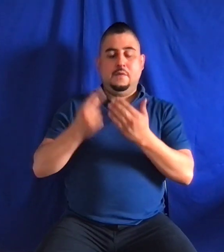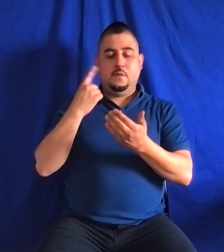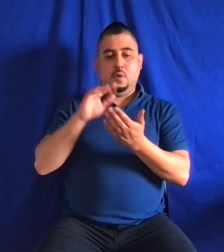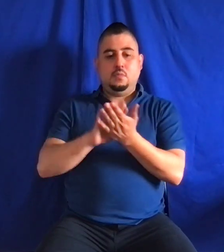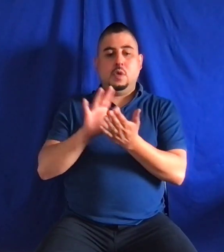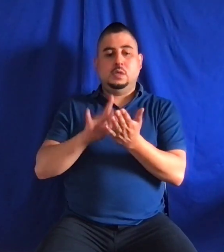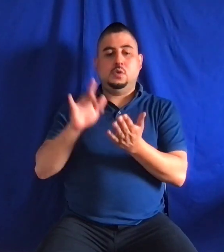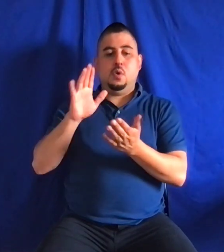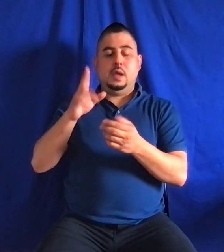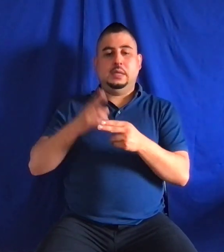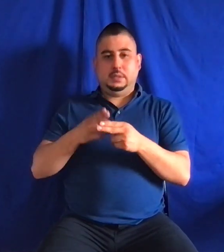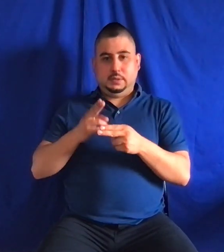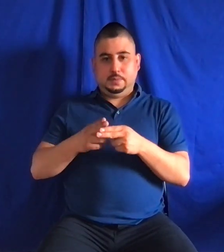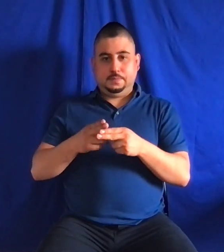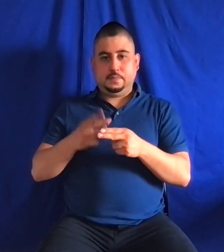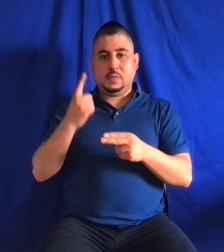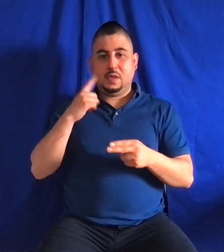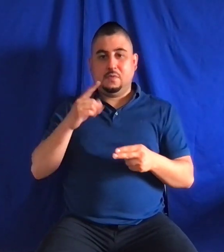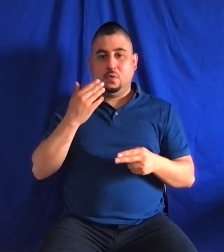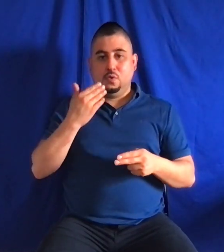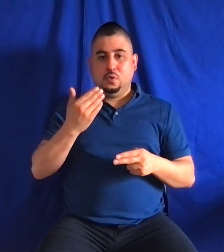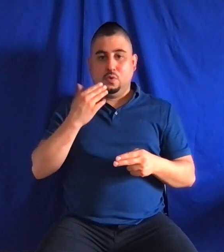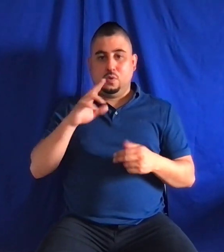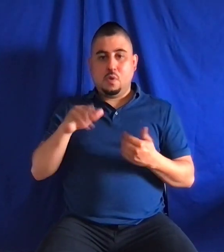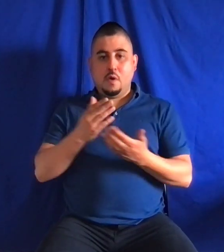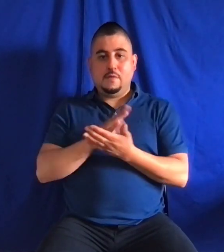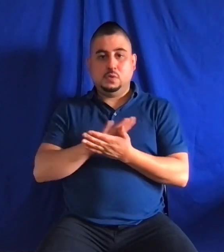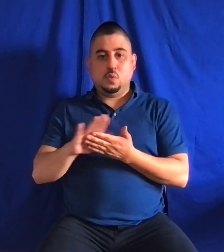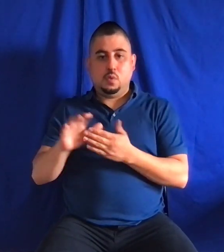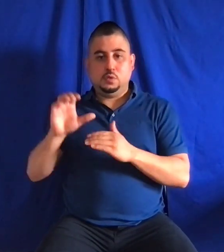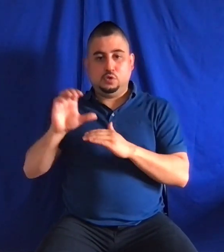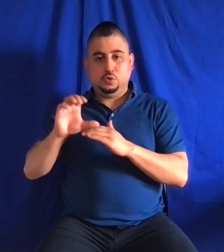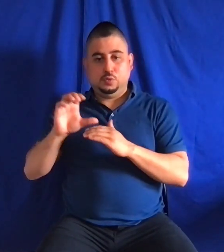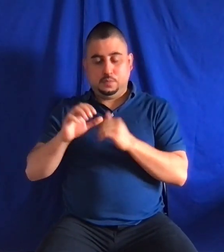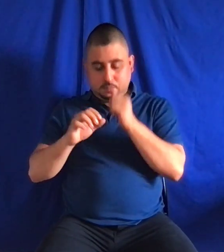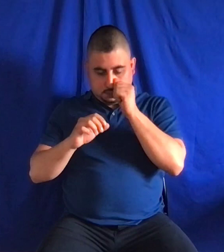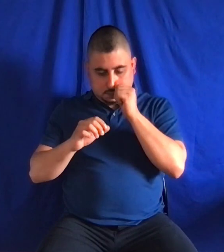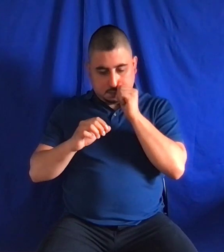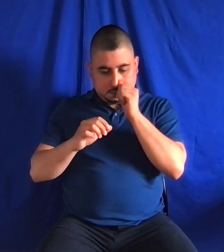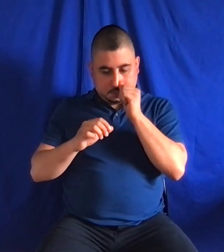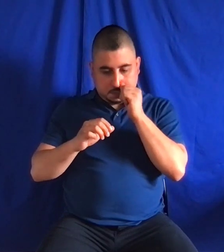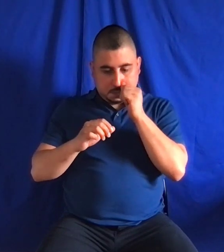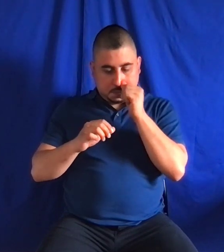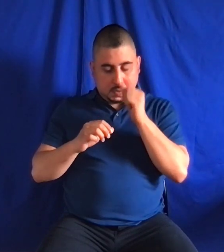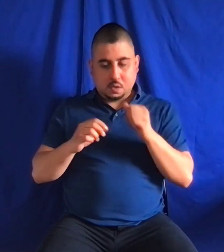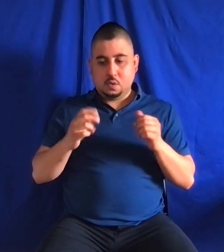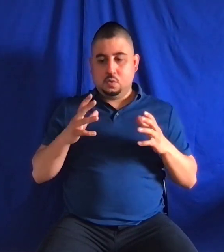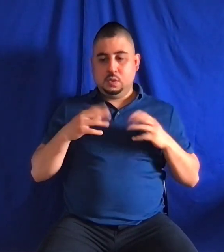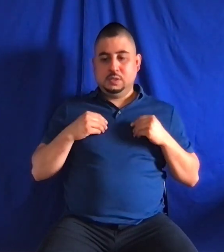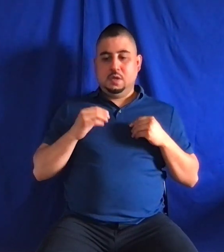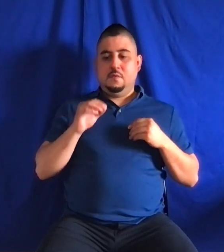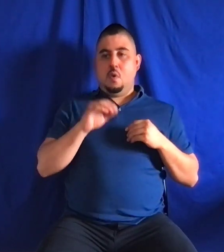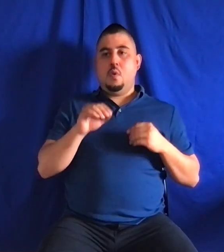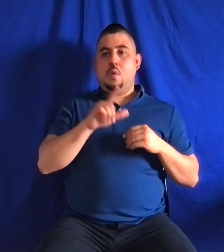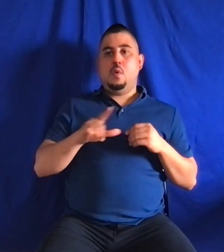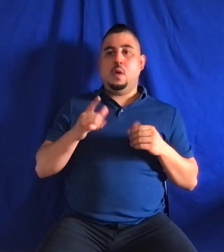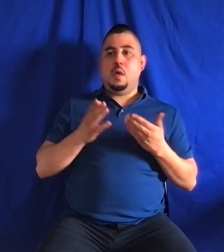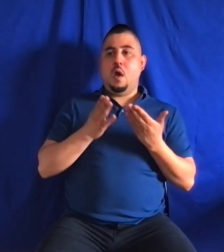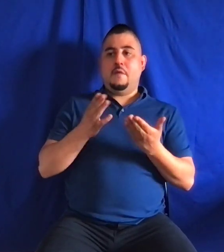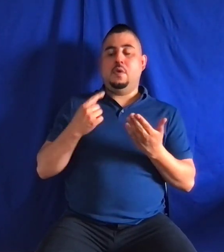the praise and glory of his name, for our good and the good of all his holy church. Receive, O Lord, we pray, these offerings of your exultant